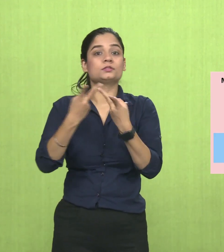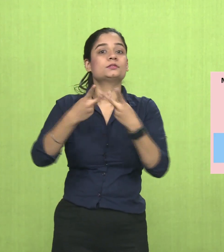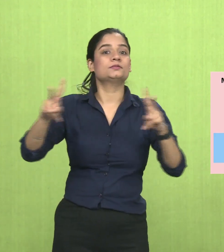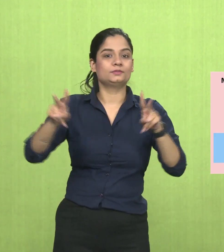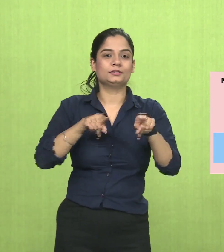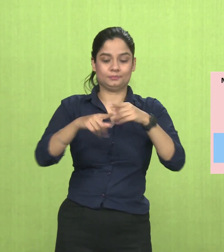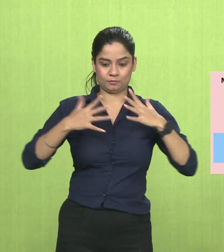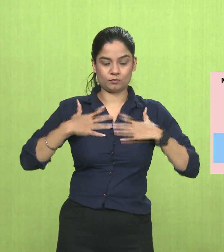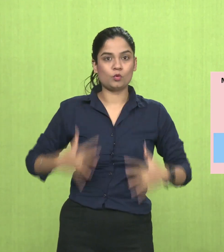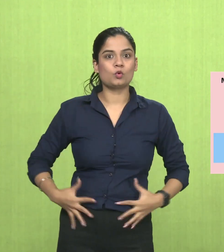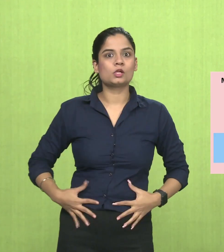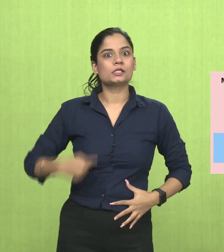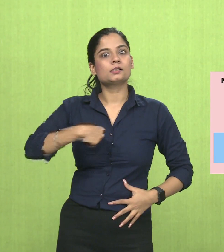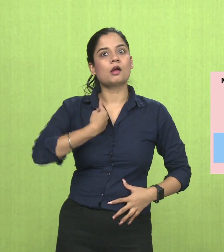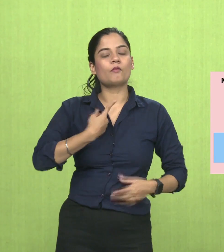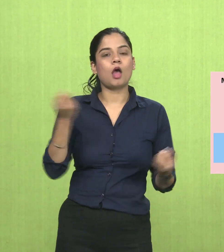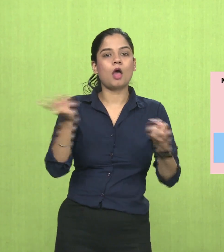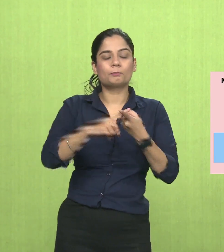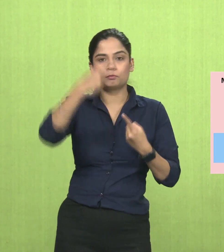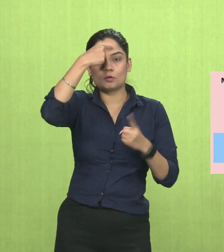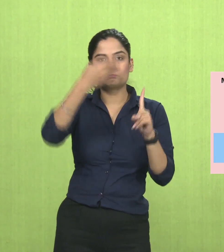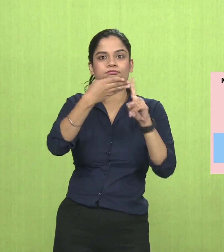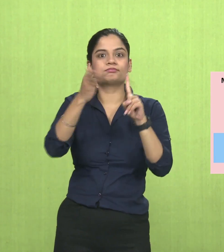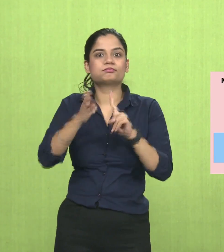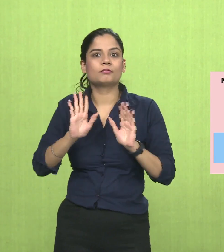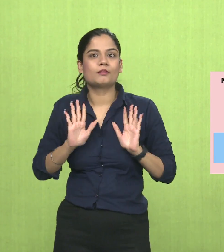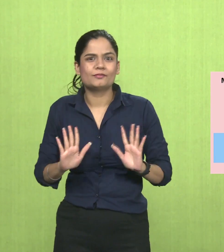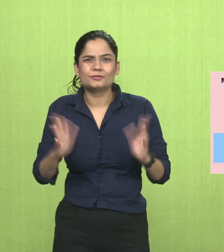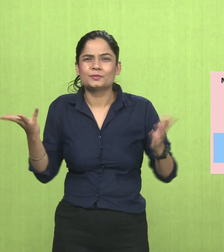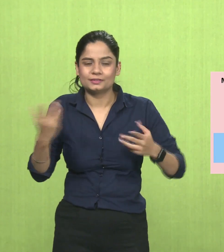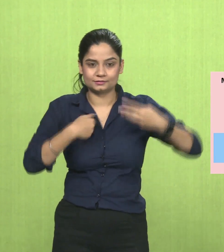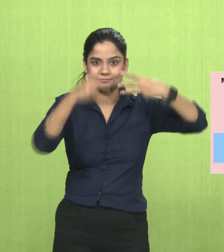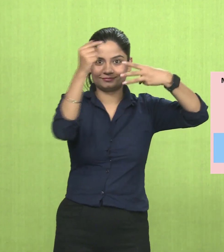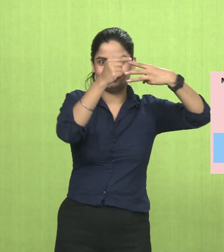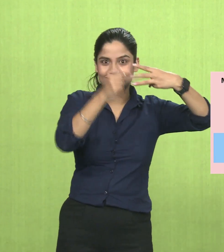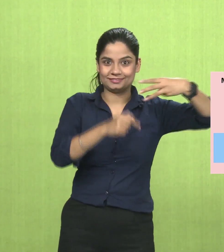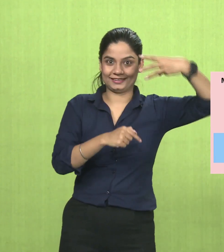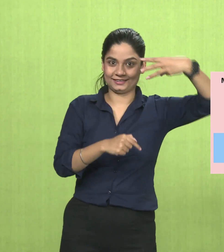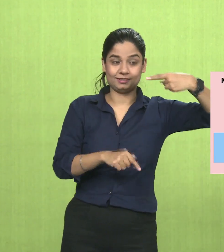Diseases that don't happen because of infection but malfunctioning of some body part like